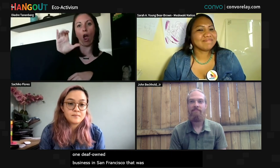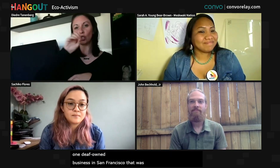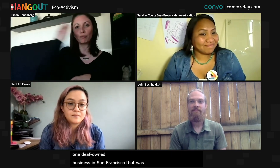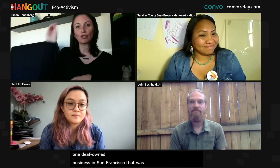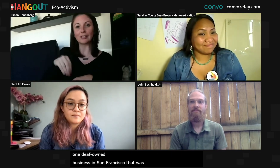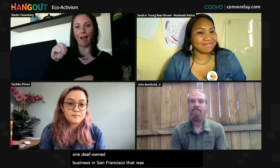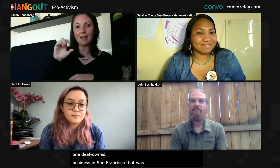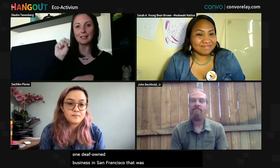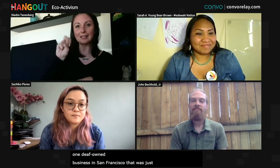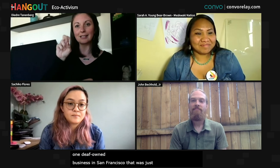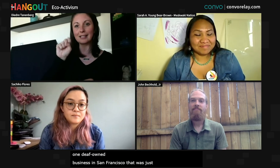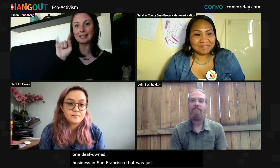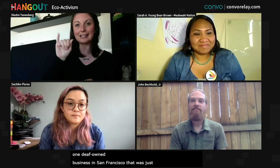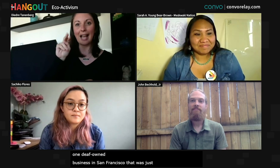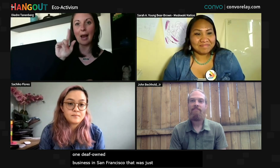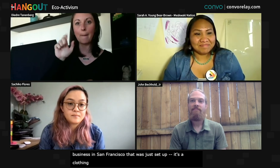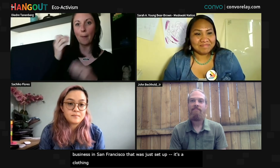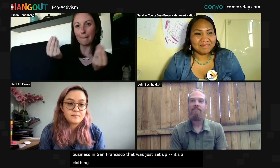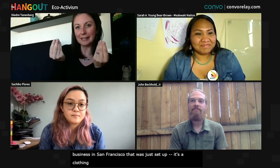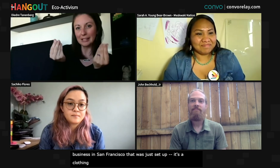line. It's 100%